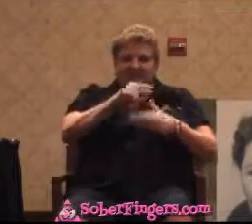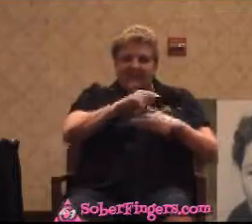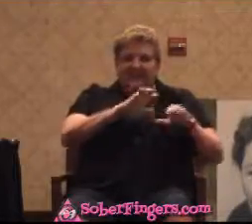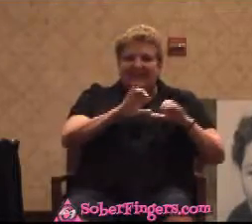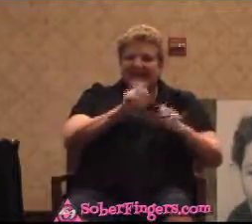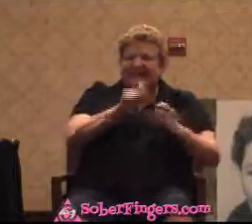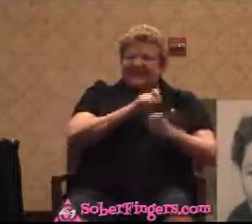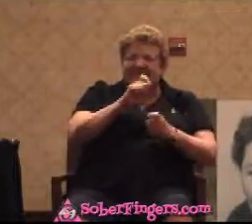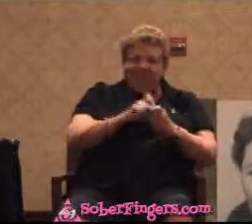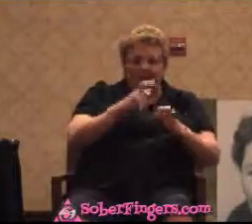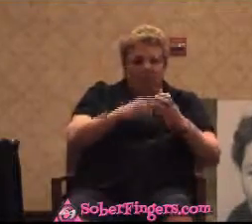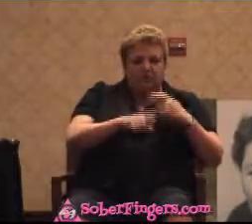do.